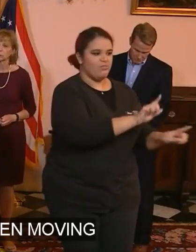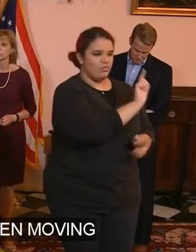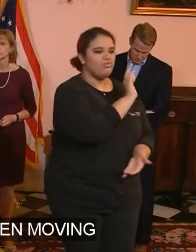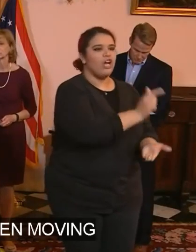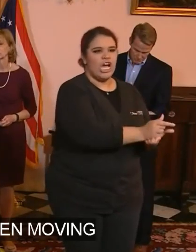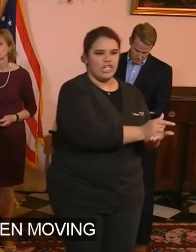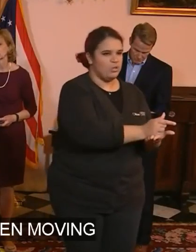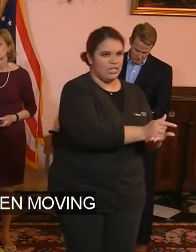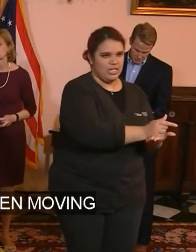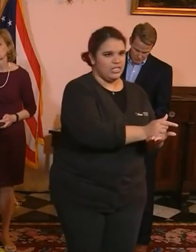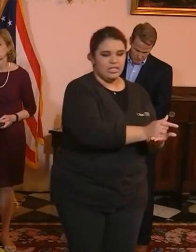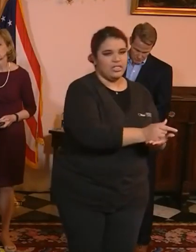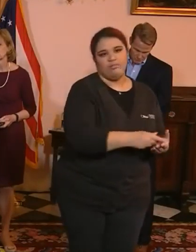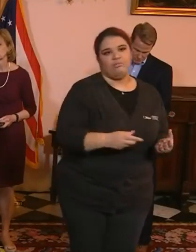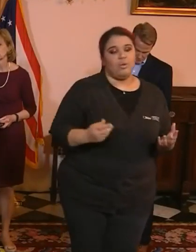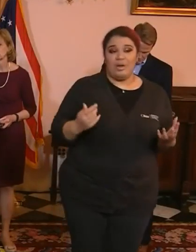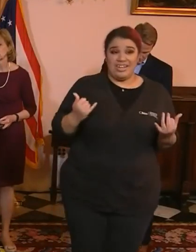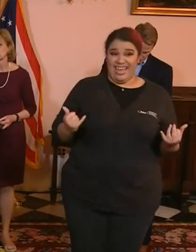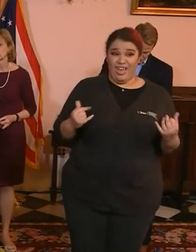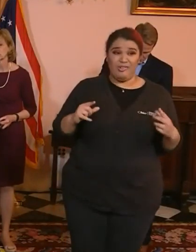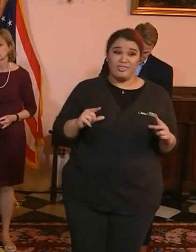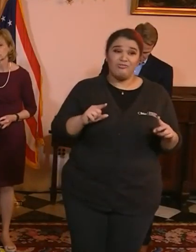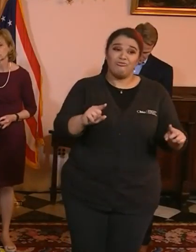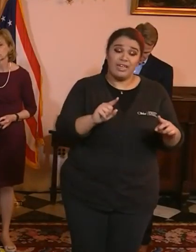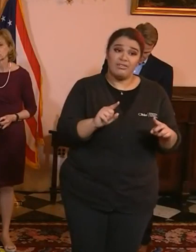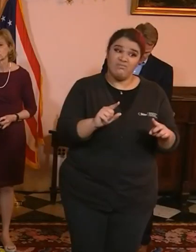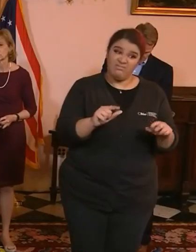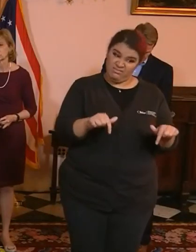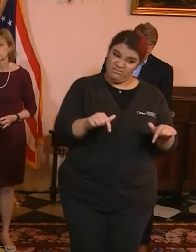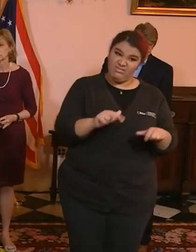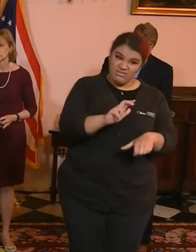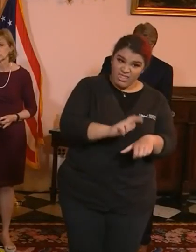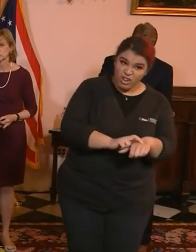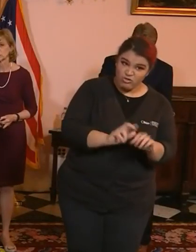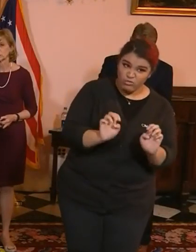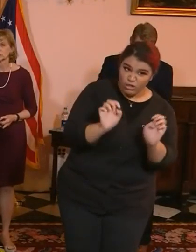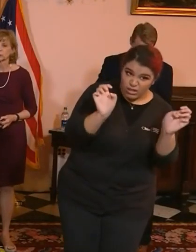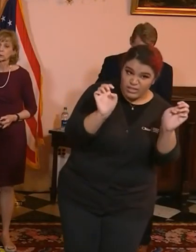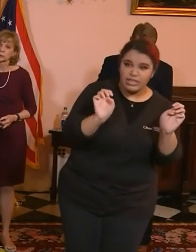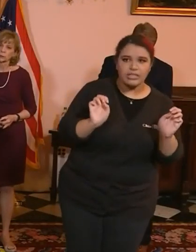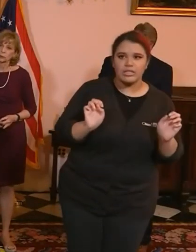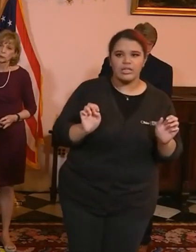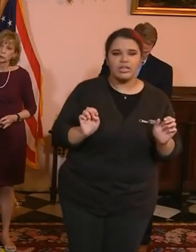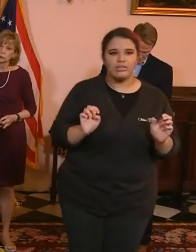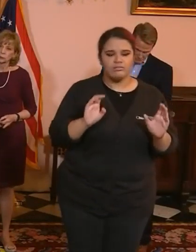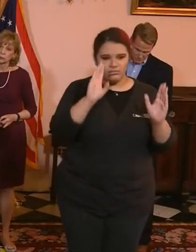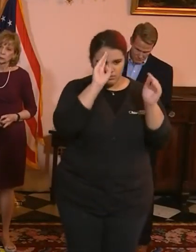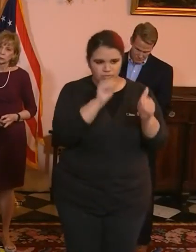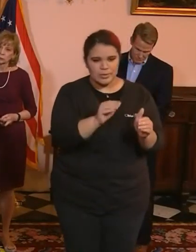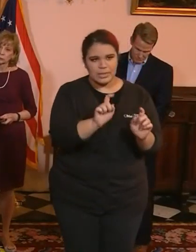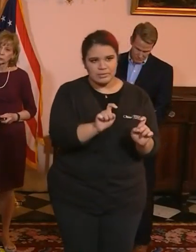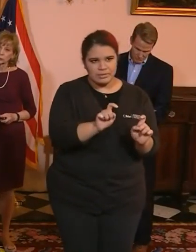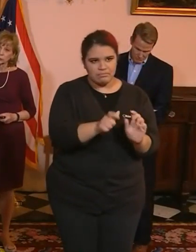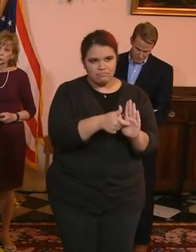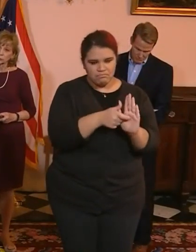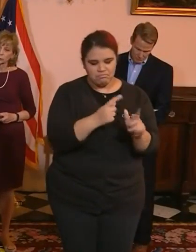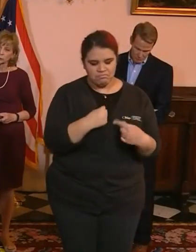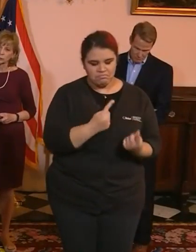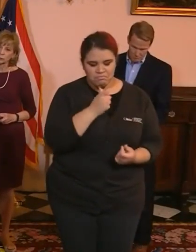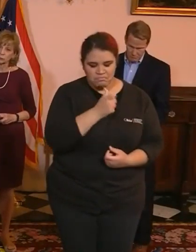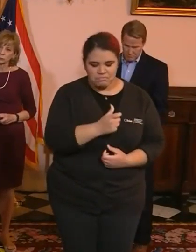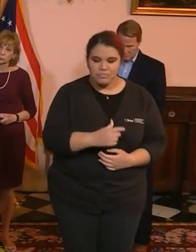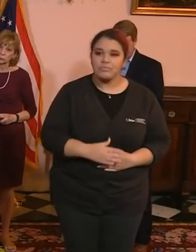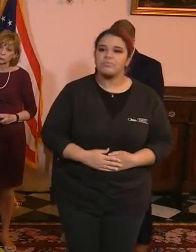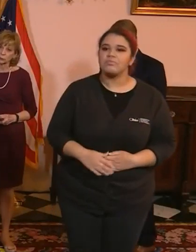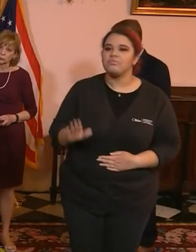under a huge national emergency. Governor, this is Ben Garbrick from ABC6 and Fox 28. My question for you, every day when we